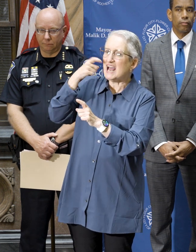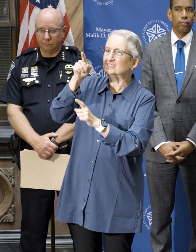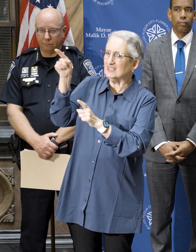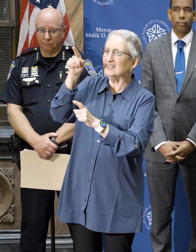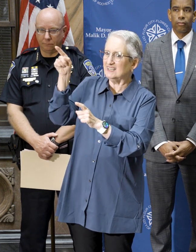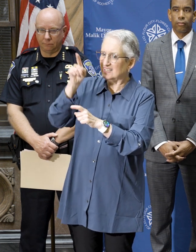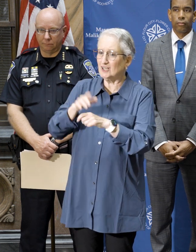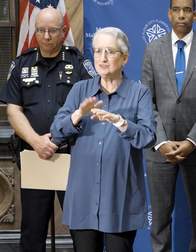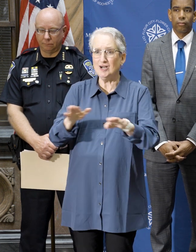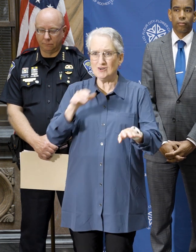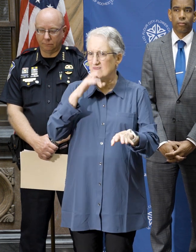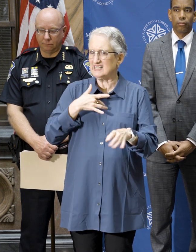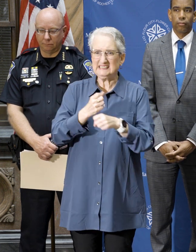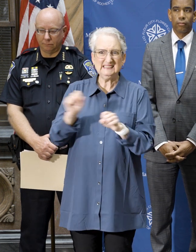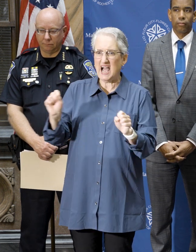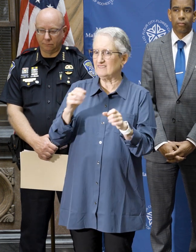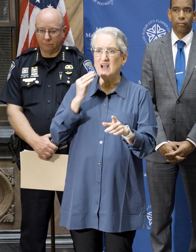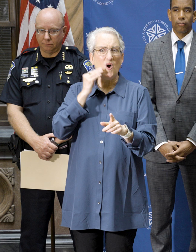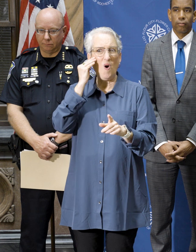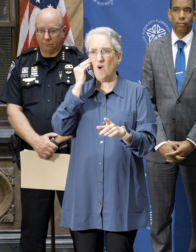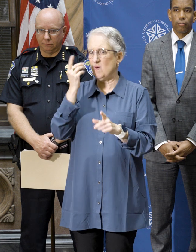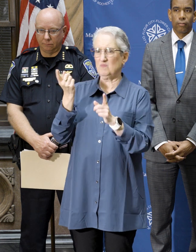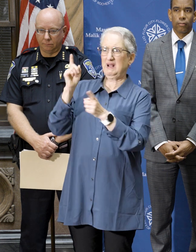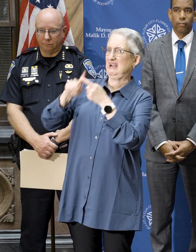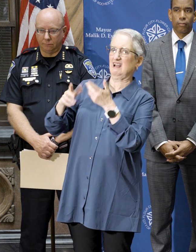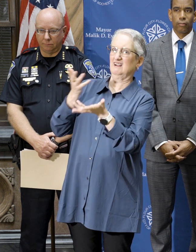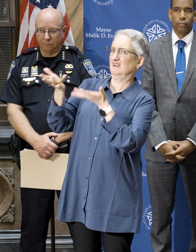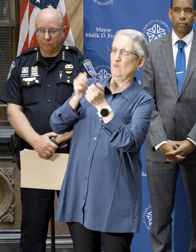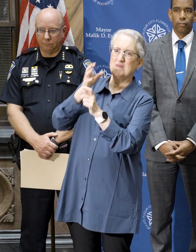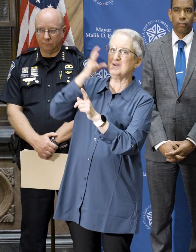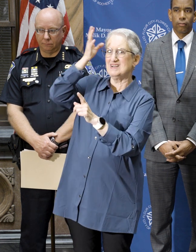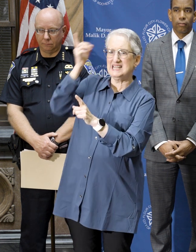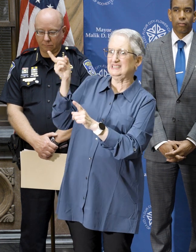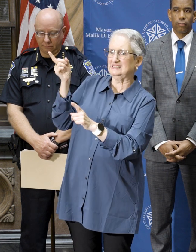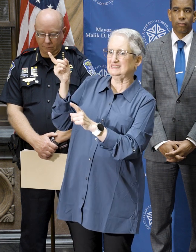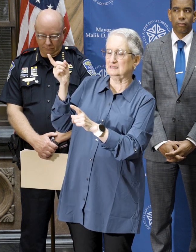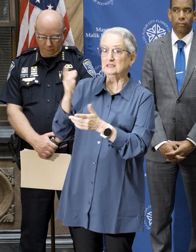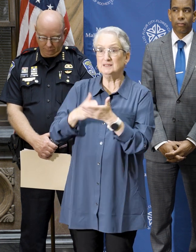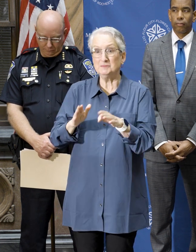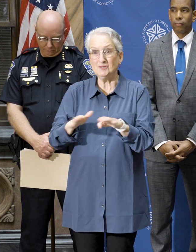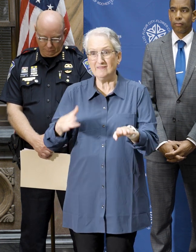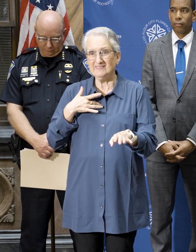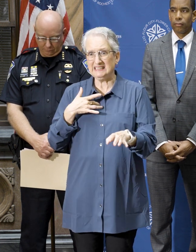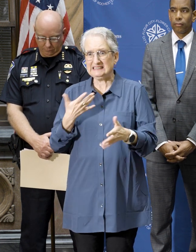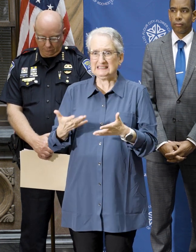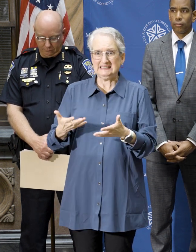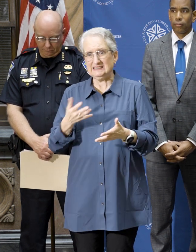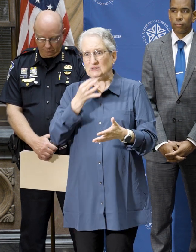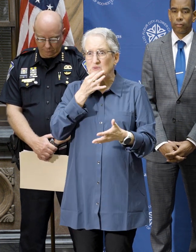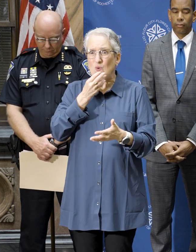their own home, children who know they are at the brink of homelessness. These stories are